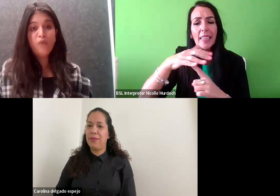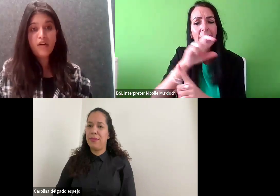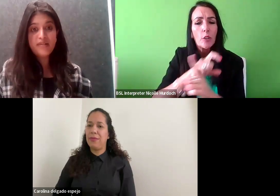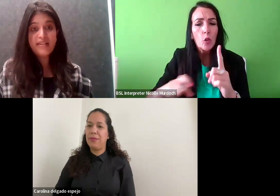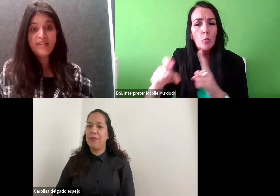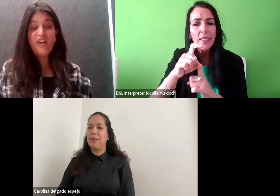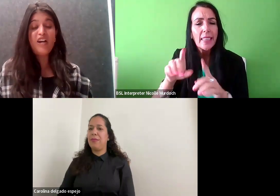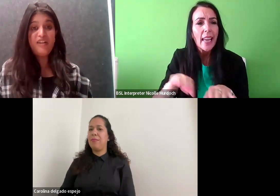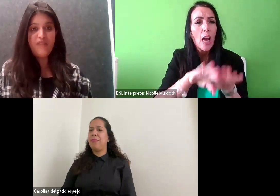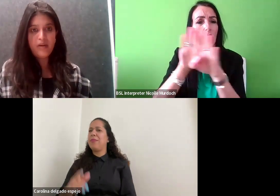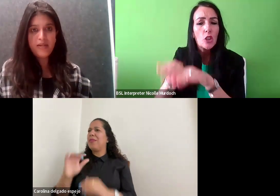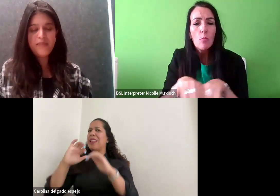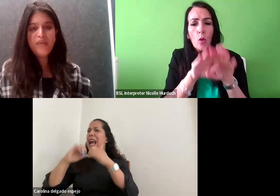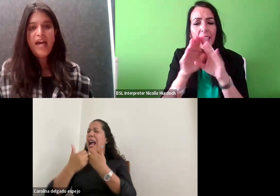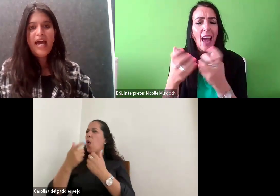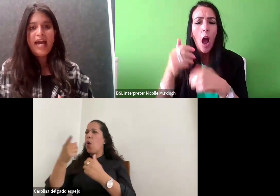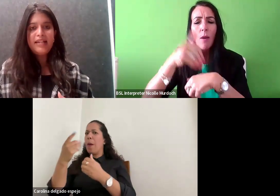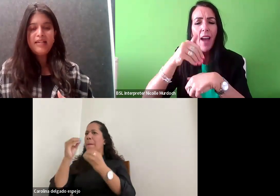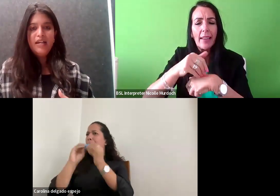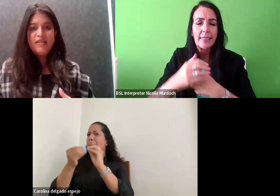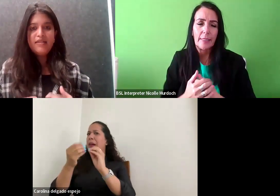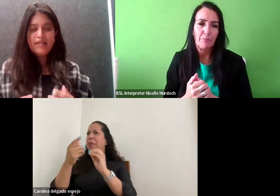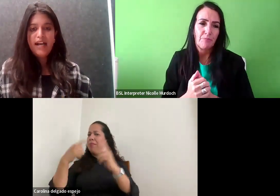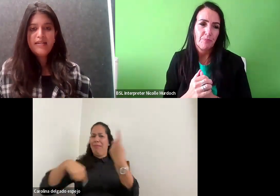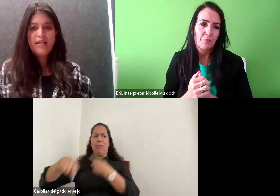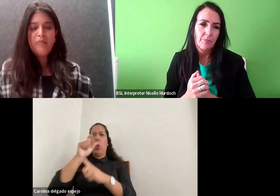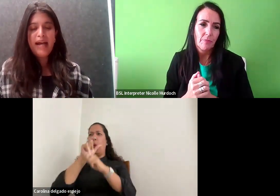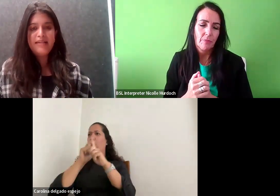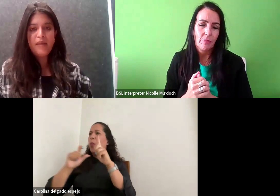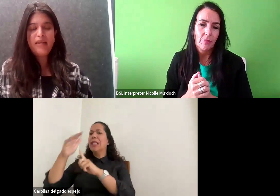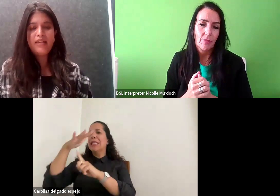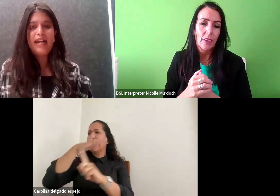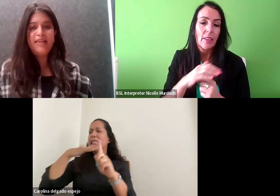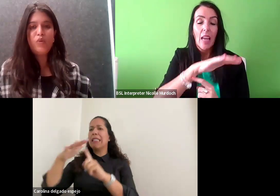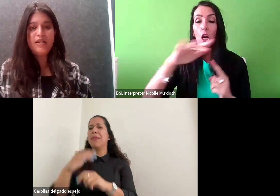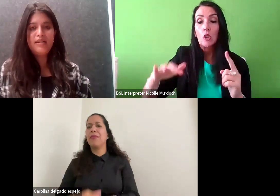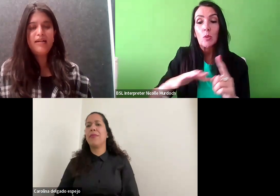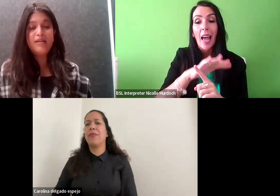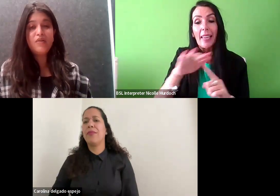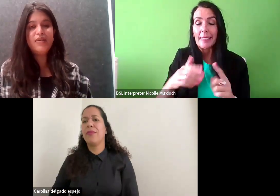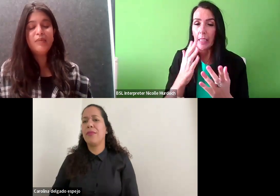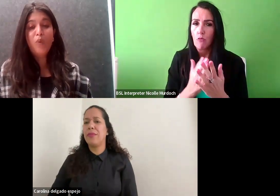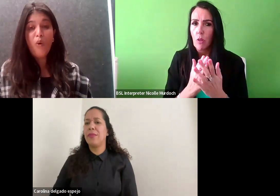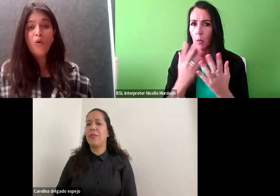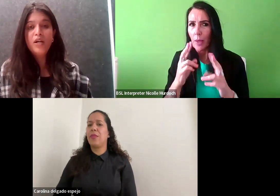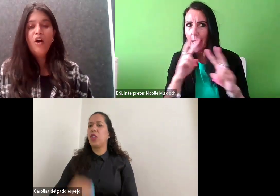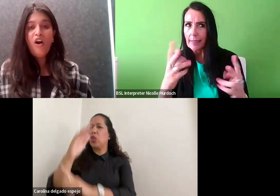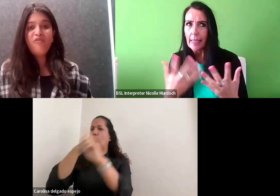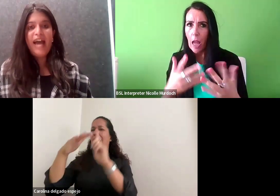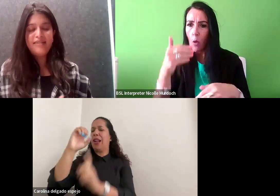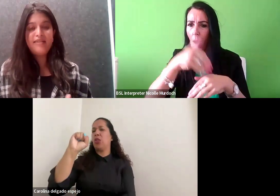our democracies, and on our environment? And the societal impact is something that I think we're starting to see